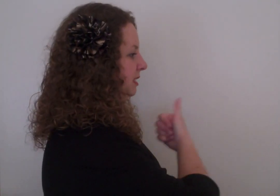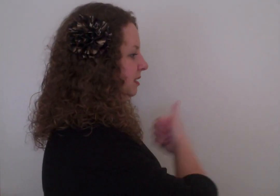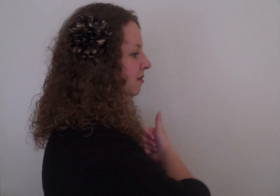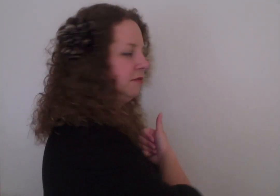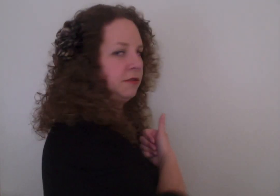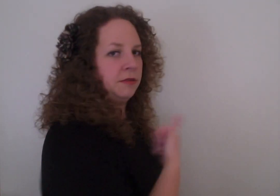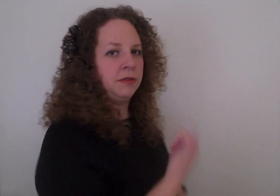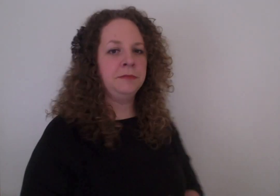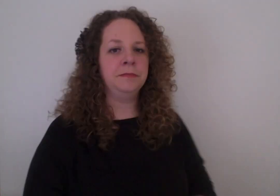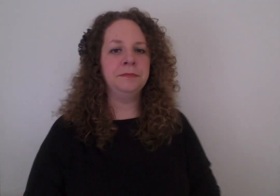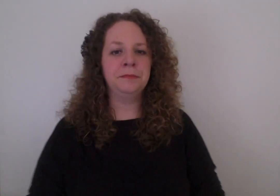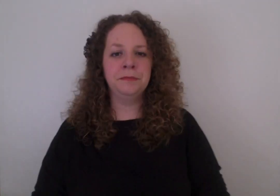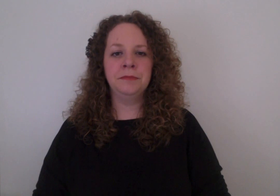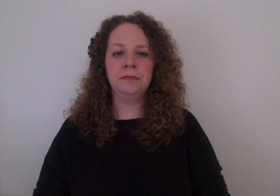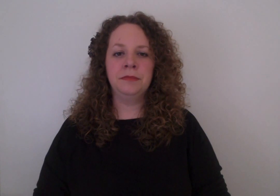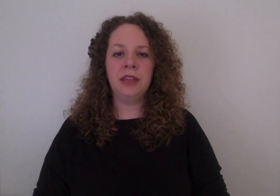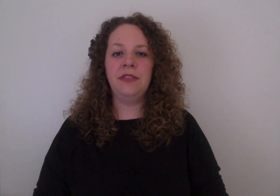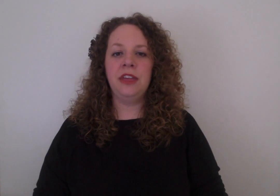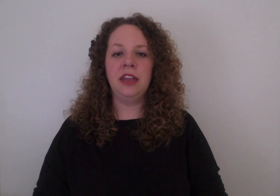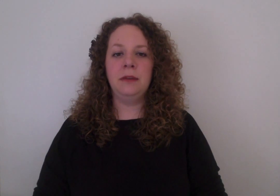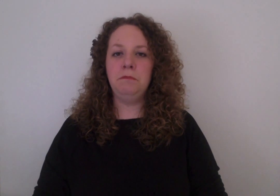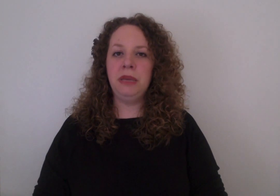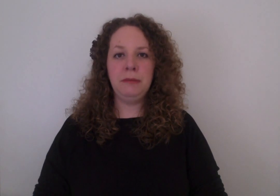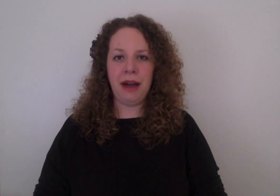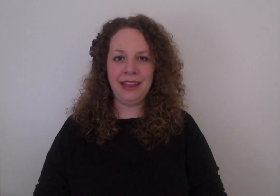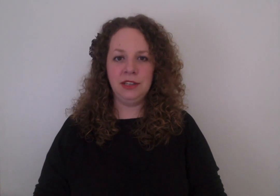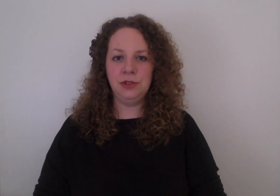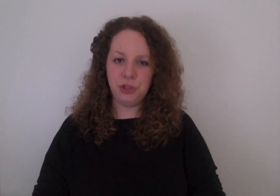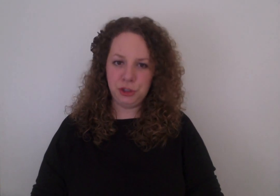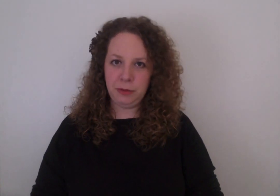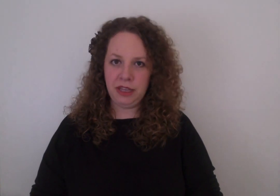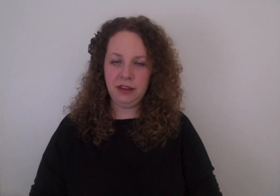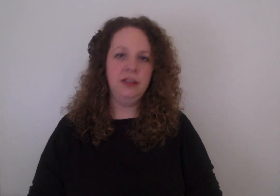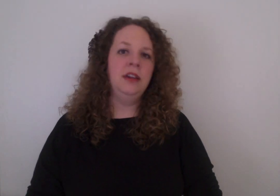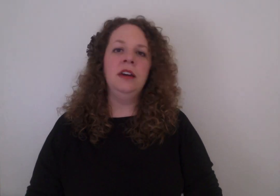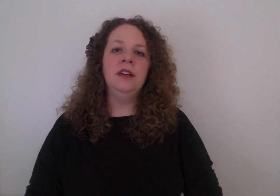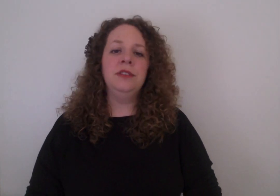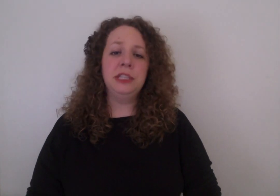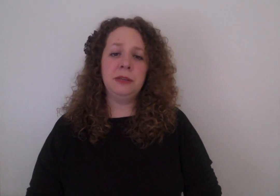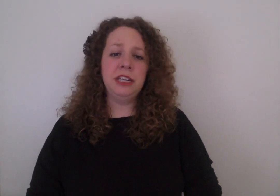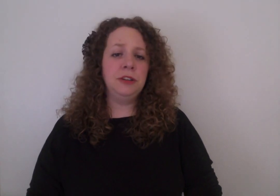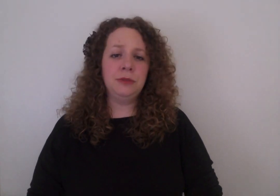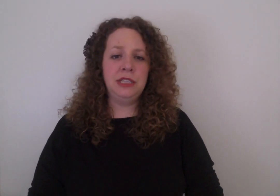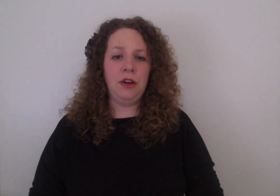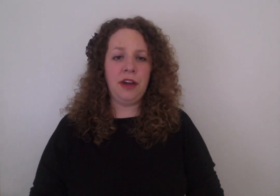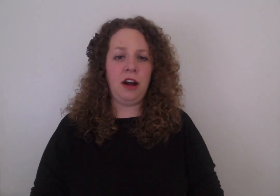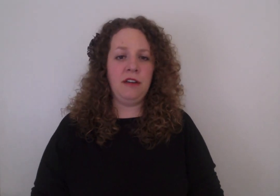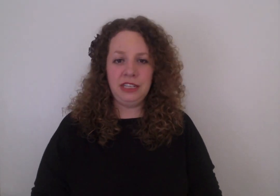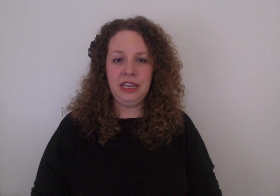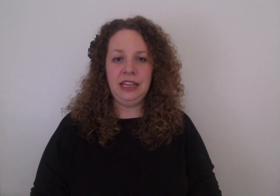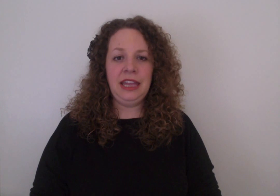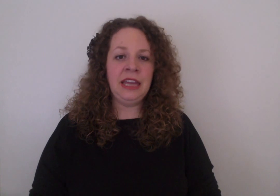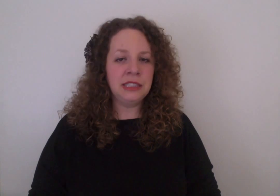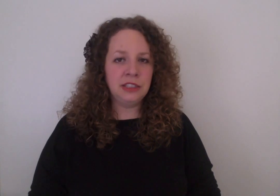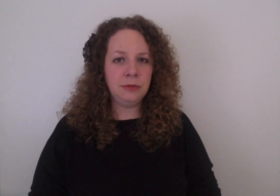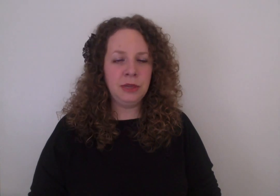myself. And then be mind stupid. This one I don't see all that often. It can still be